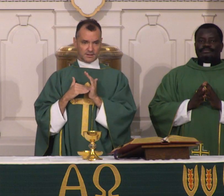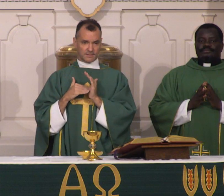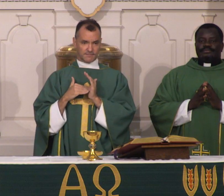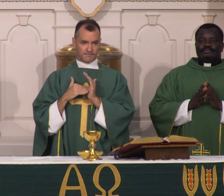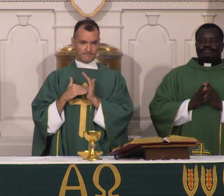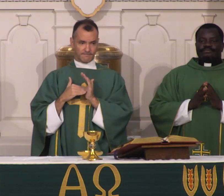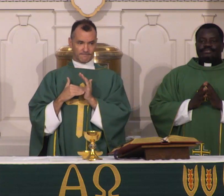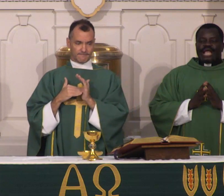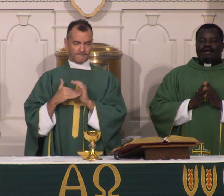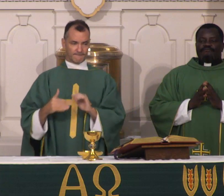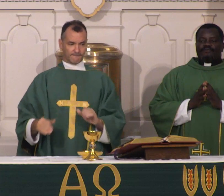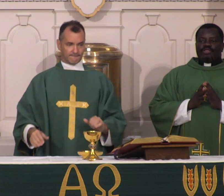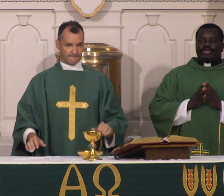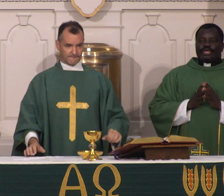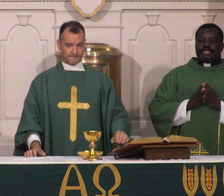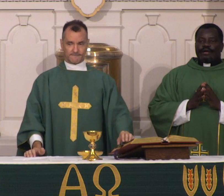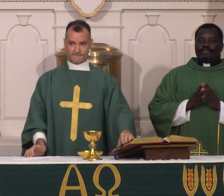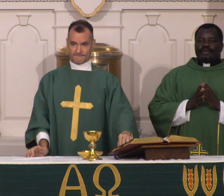Jesus Christ.